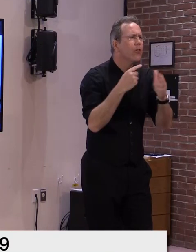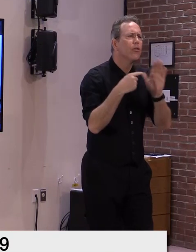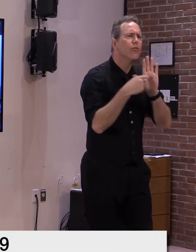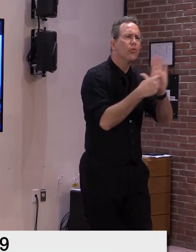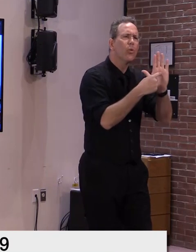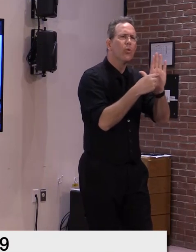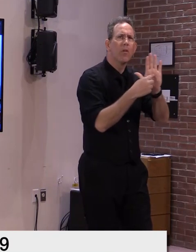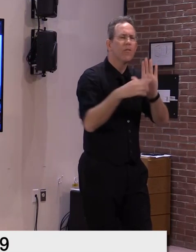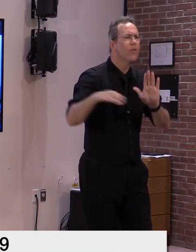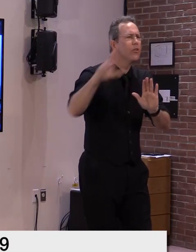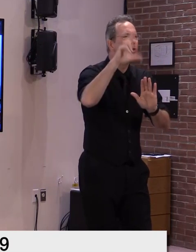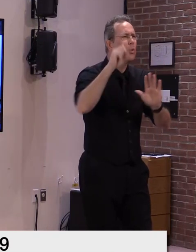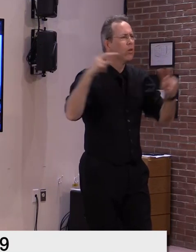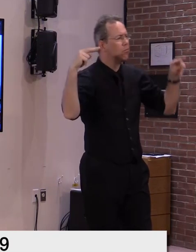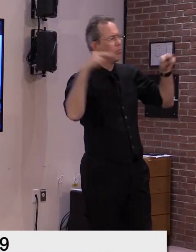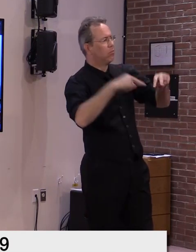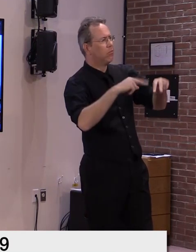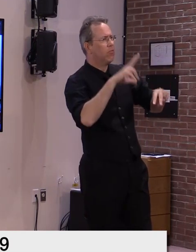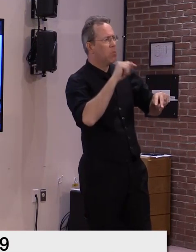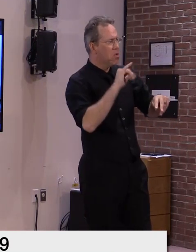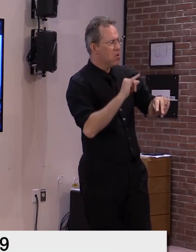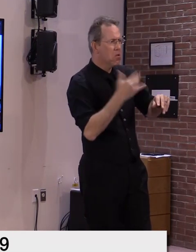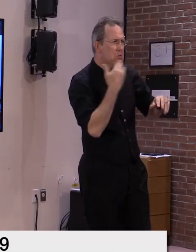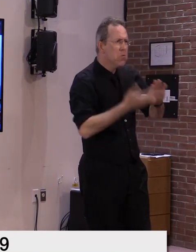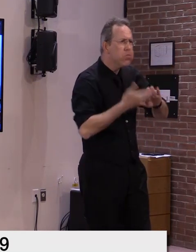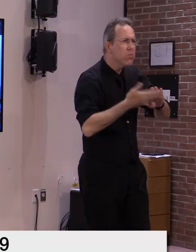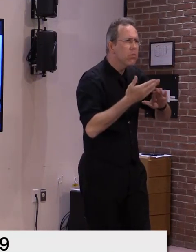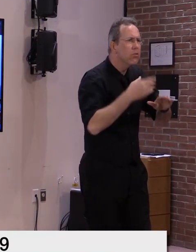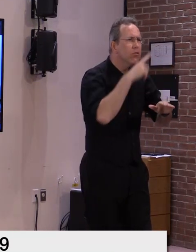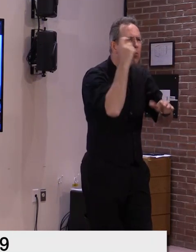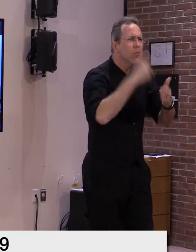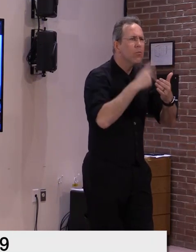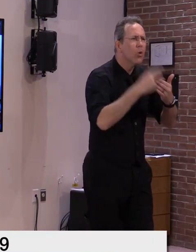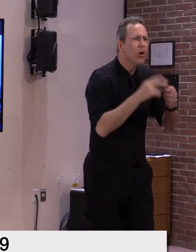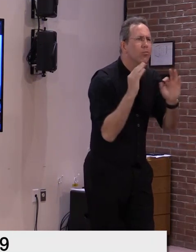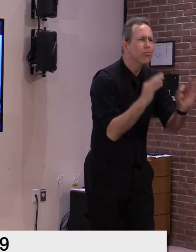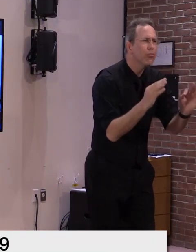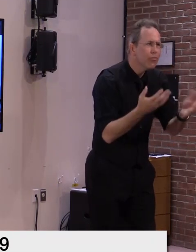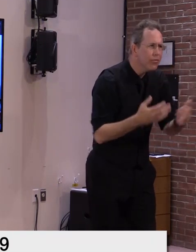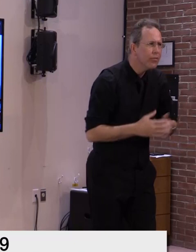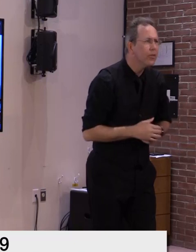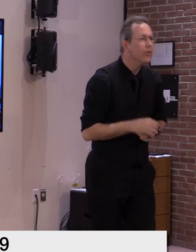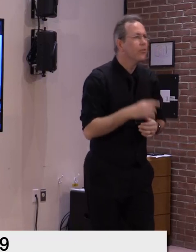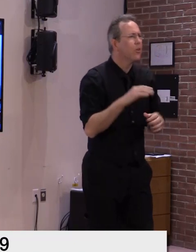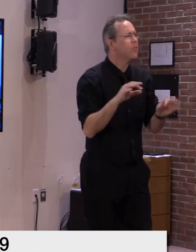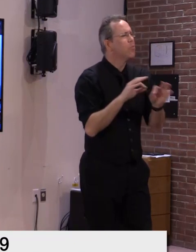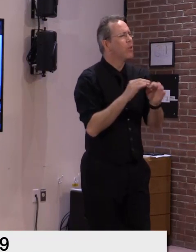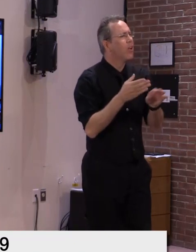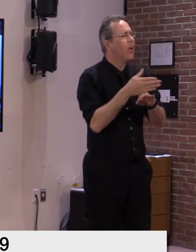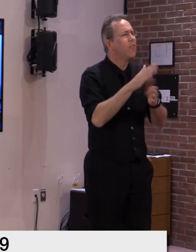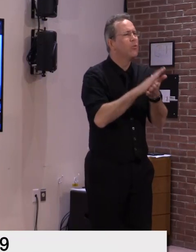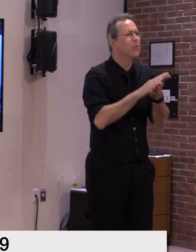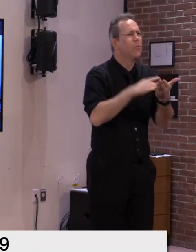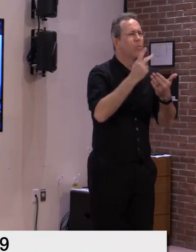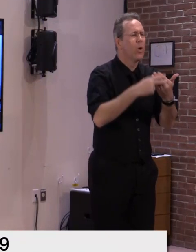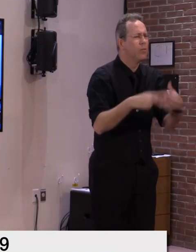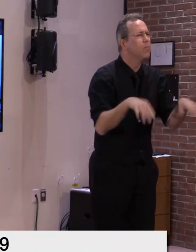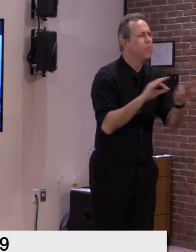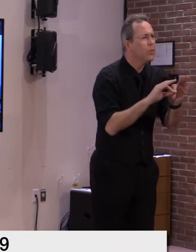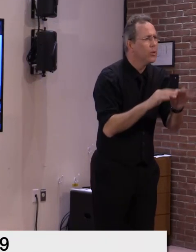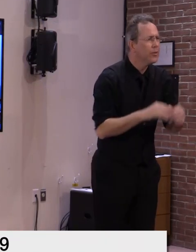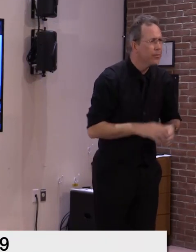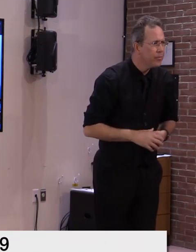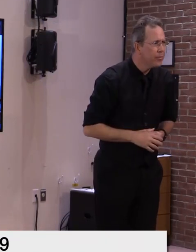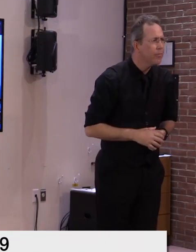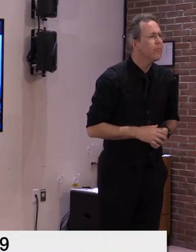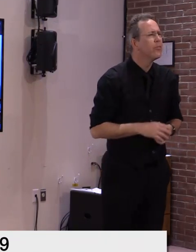let's develop very strong after-school programs, which are so terribly important as well. We have the funds to do that now. So, Governor,